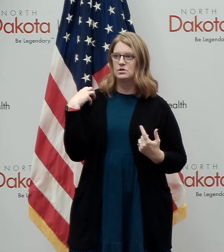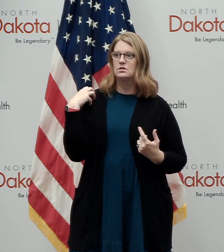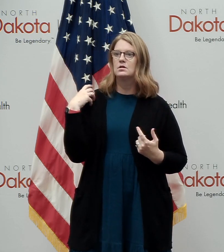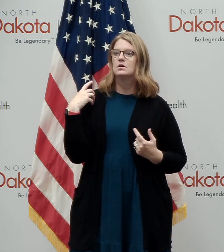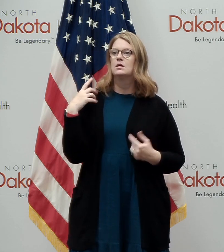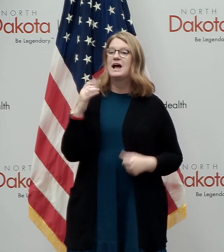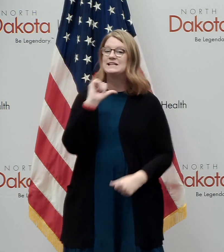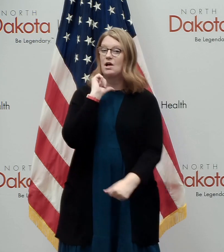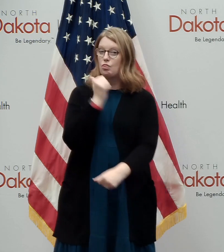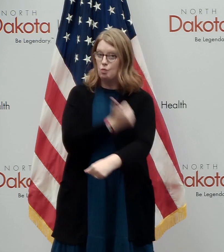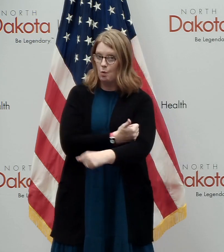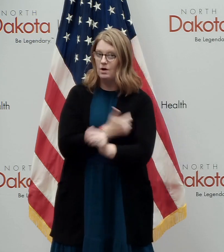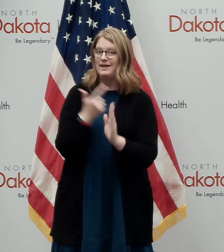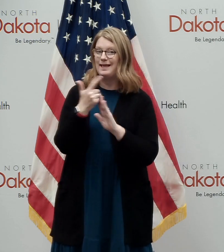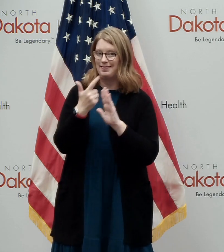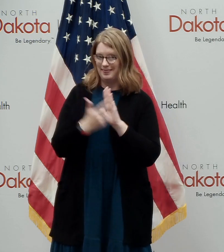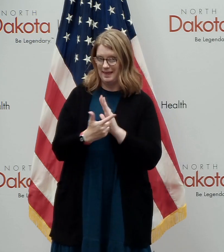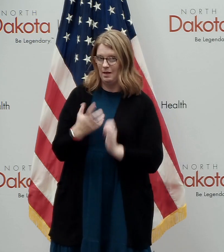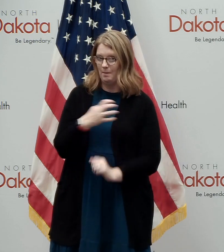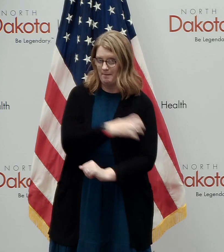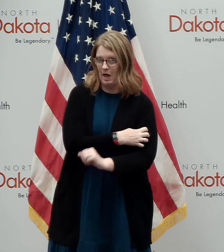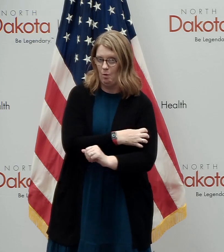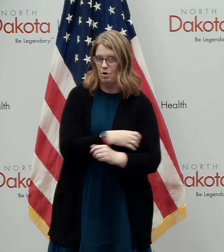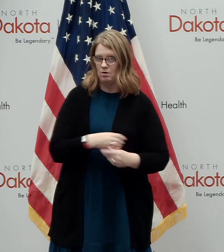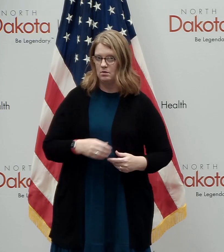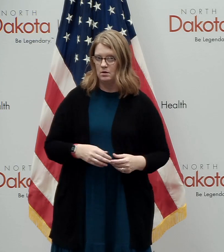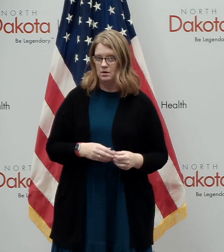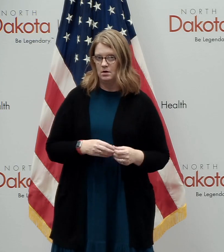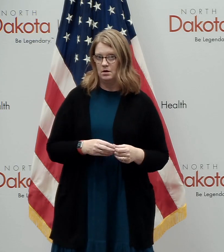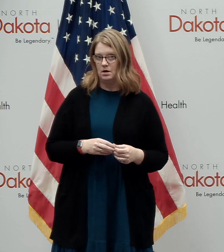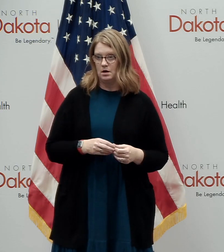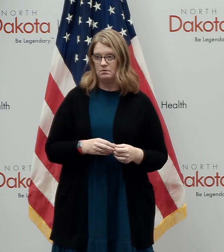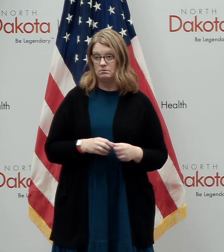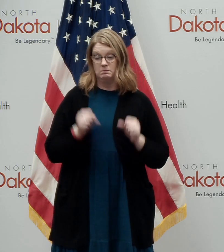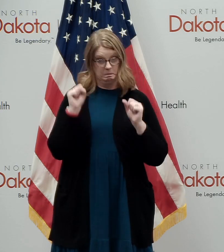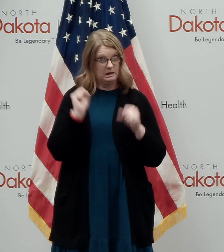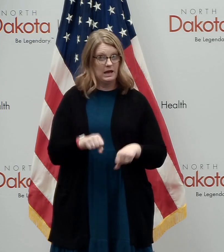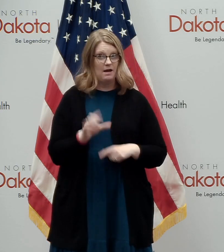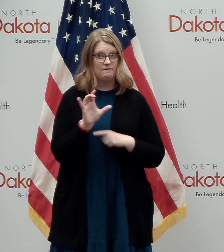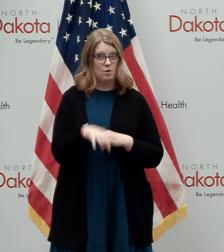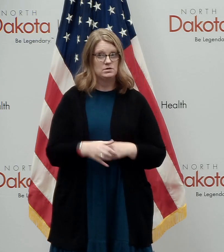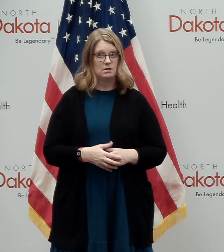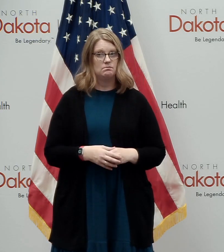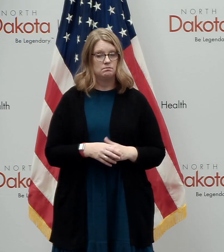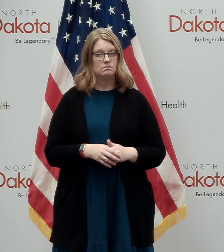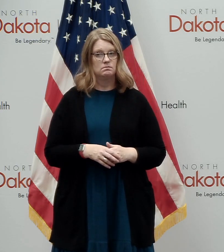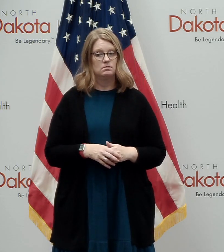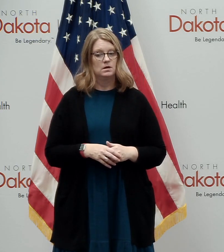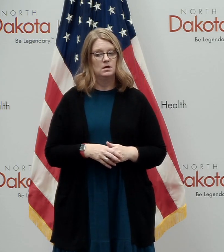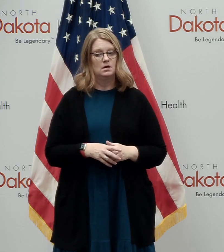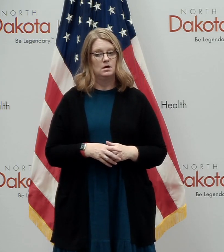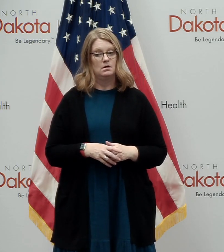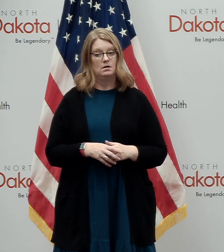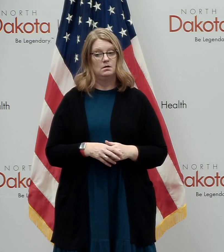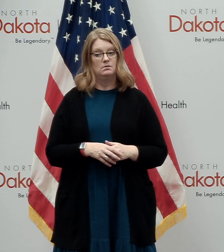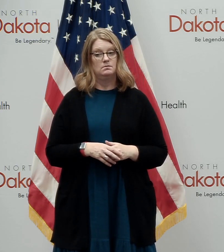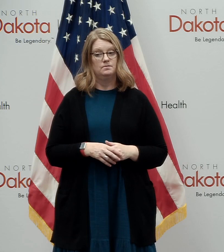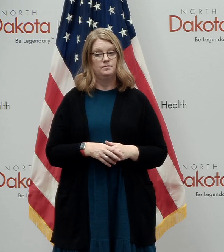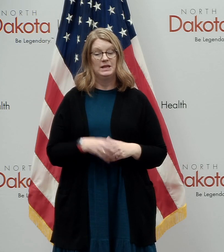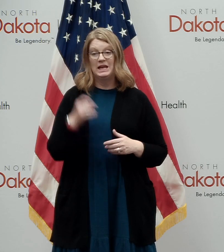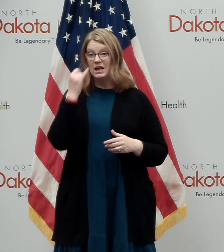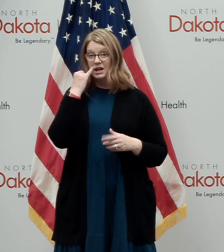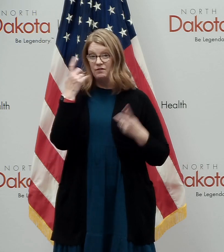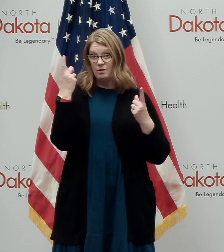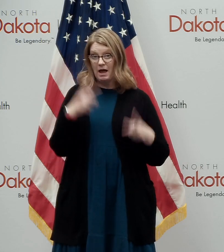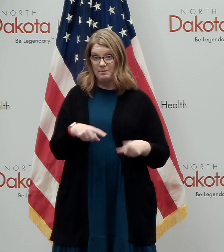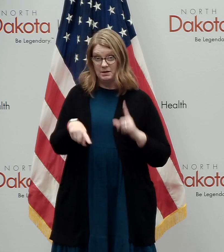authority and legal power, and they are enforceable, and so it has been in place today that if you're